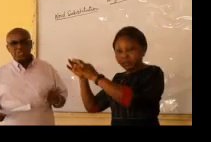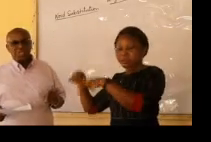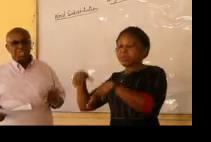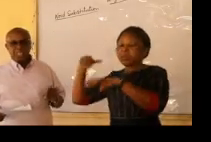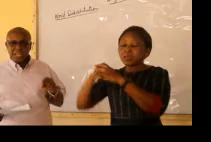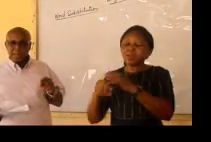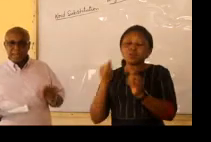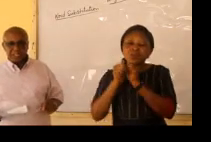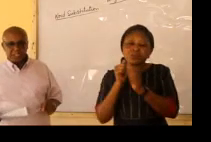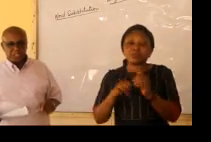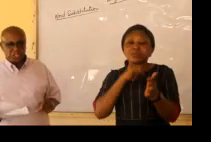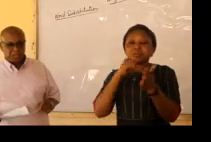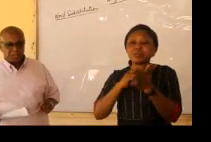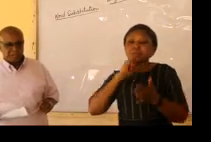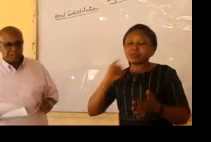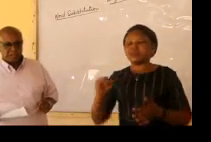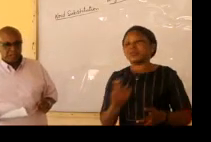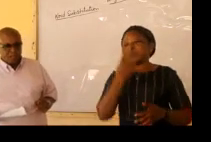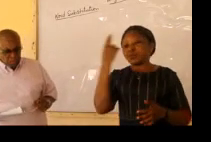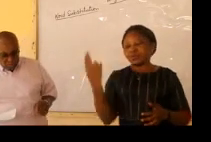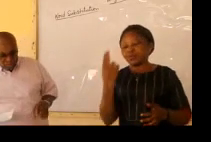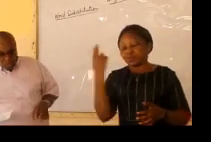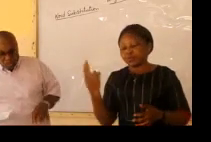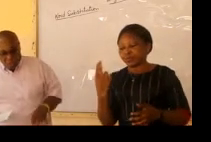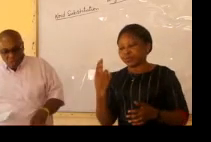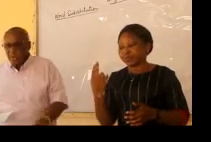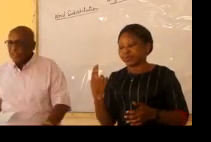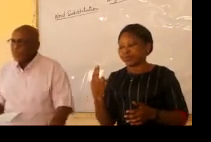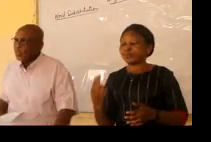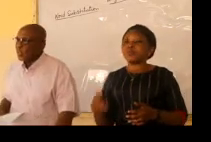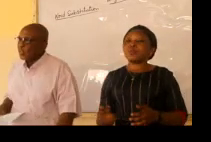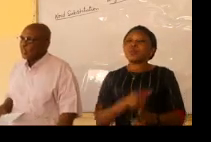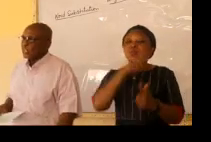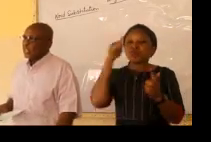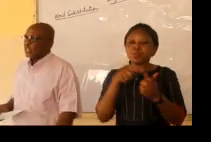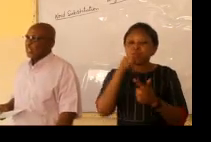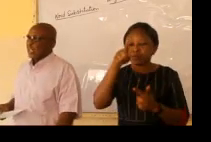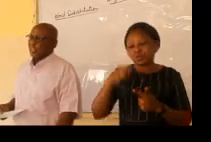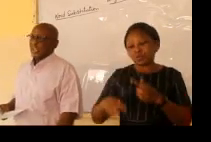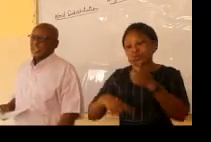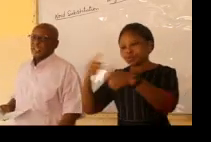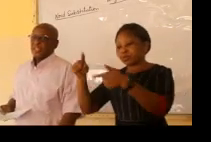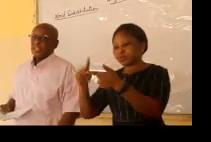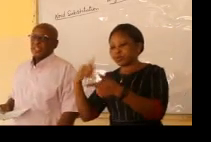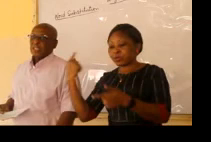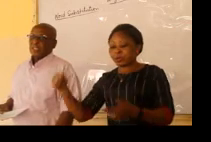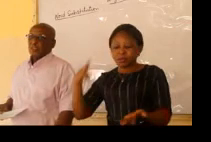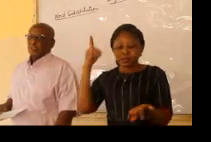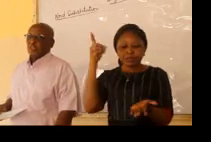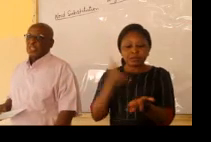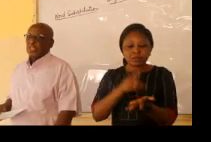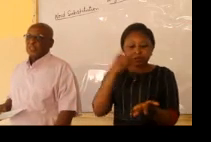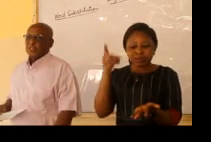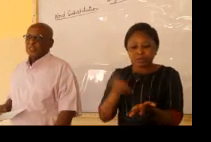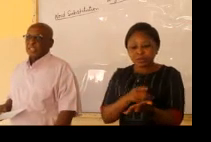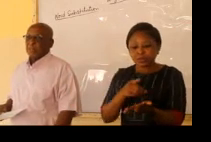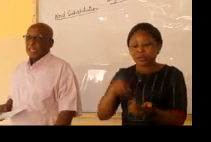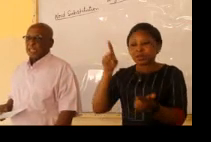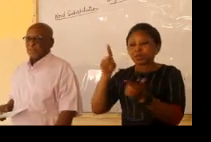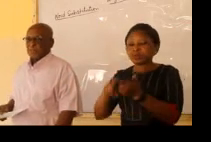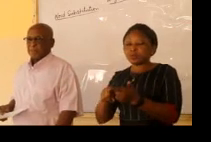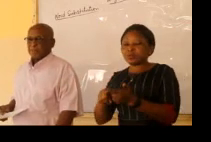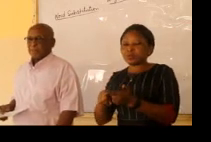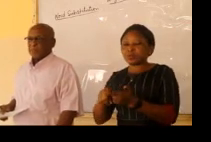is used in that passage. So when you go to the dictionary to lift